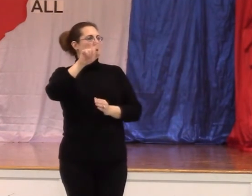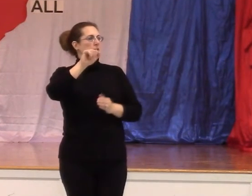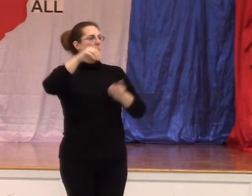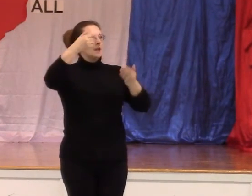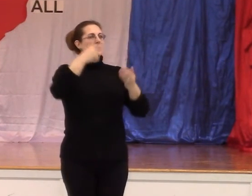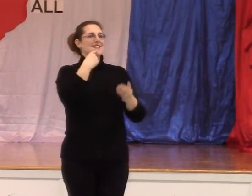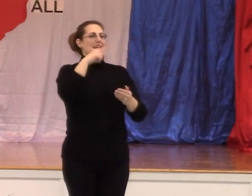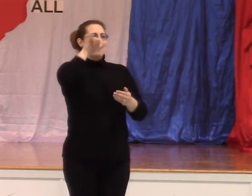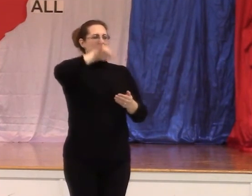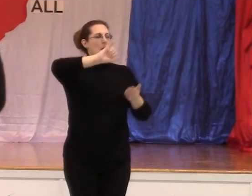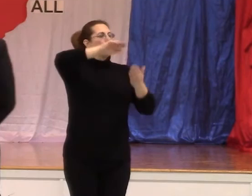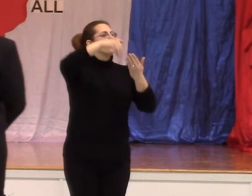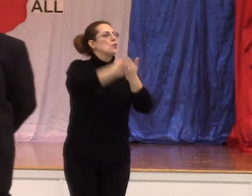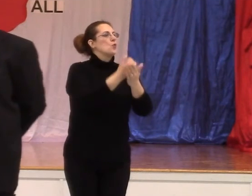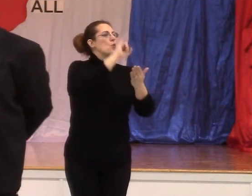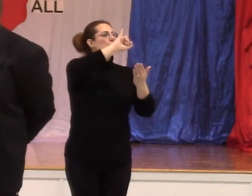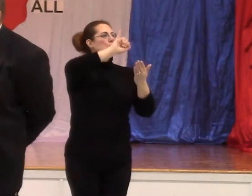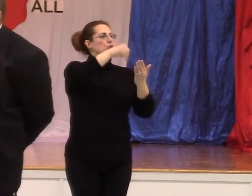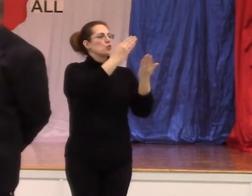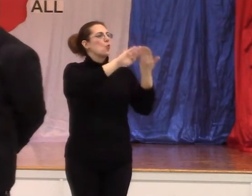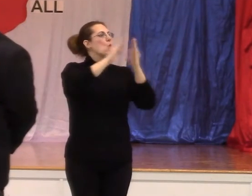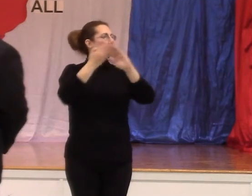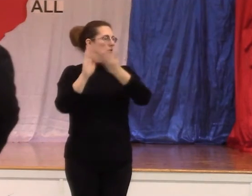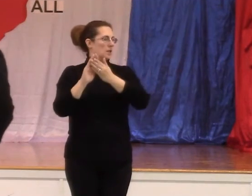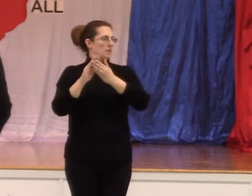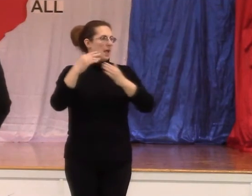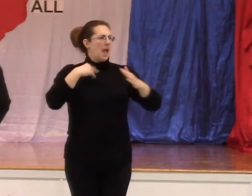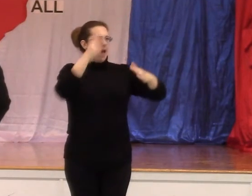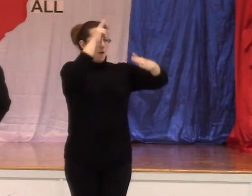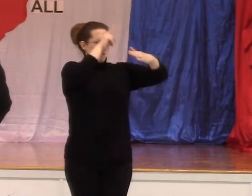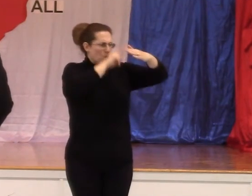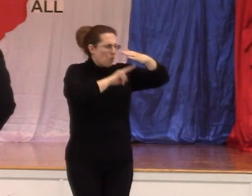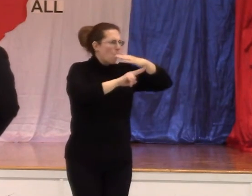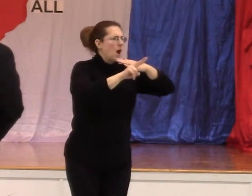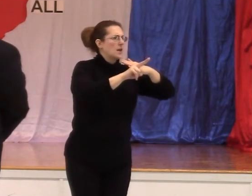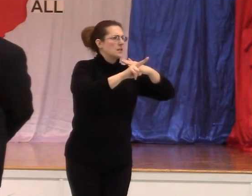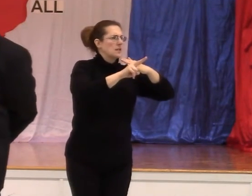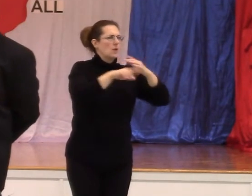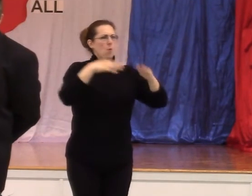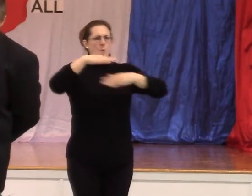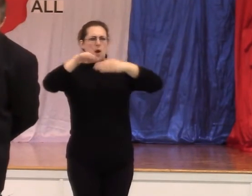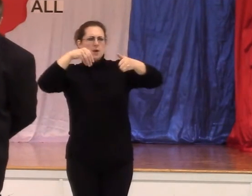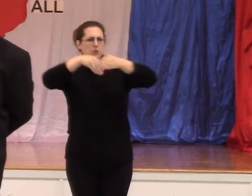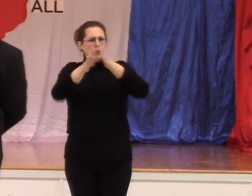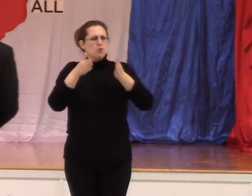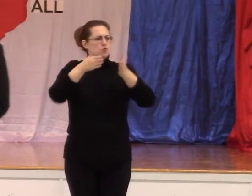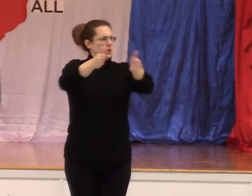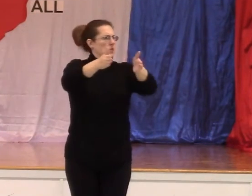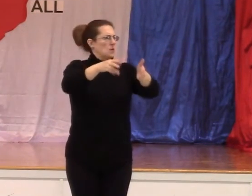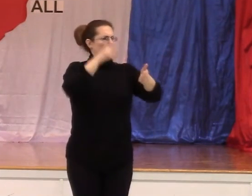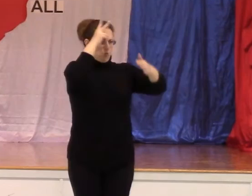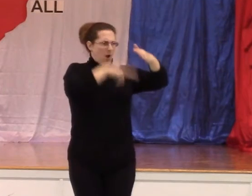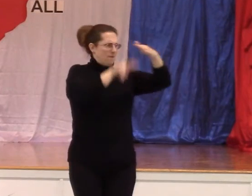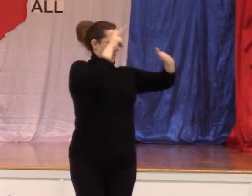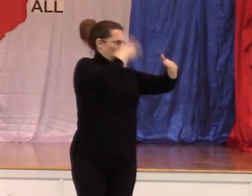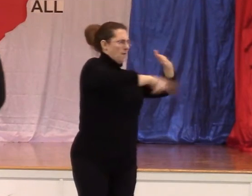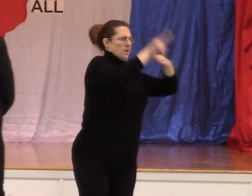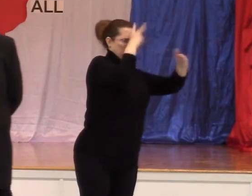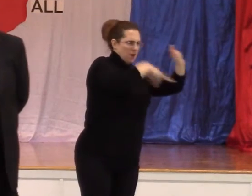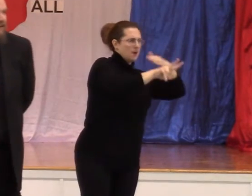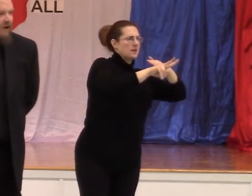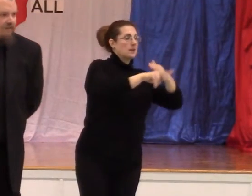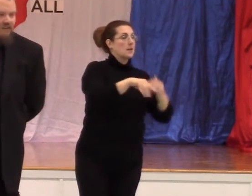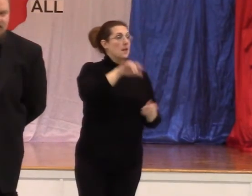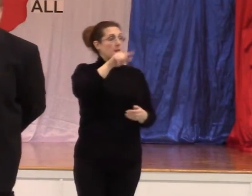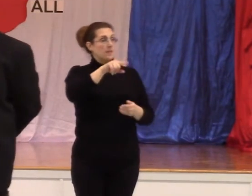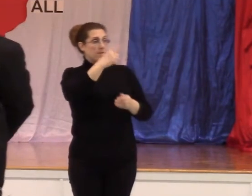Jerusalem, and they have prophets walking through their streets, right? The original